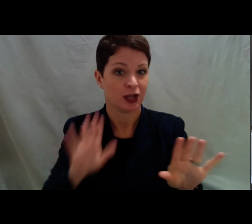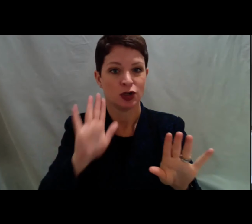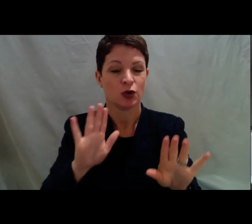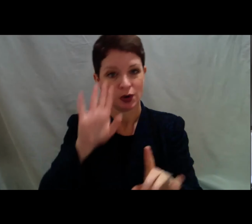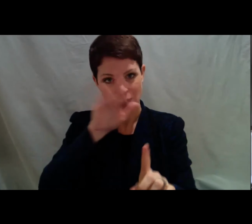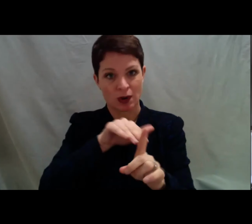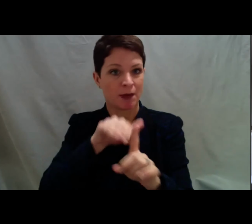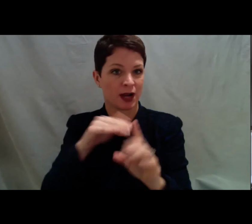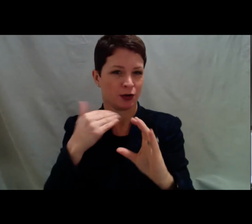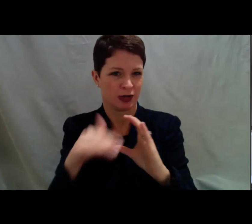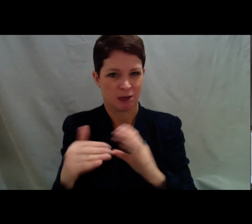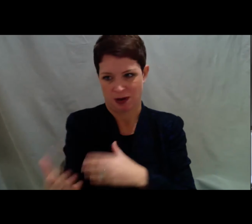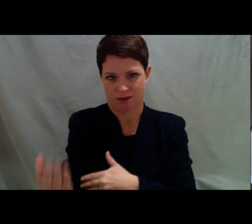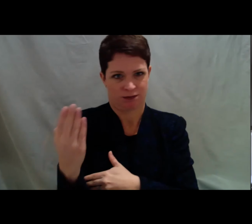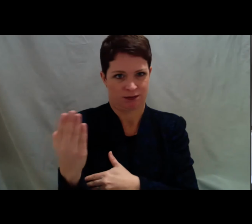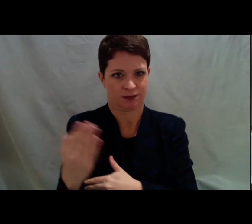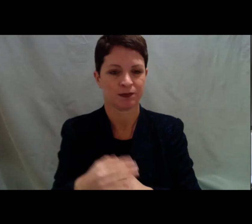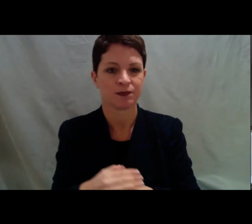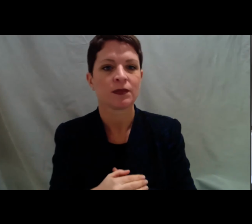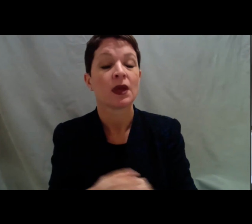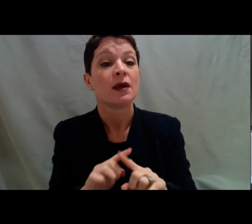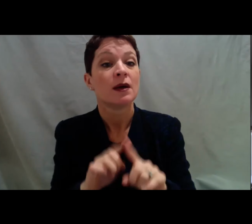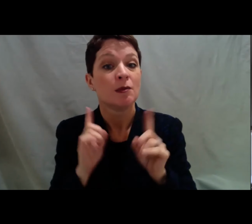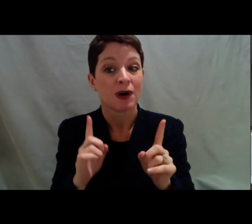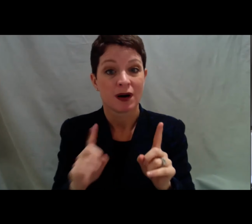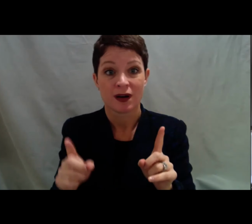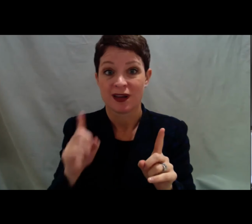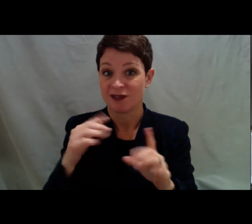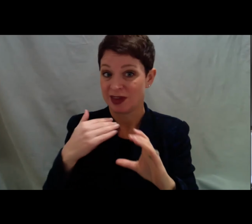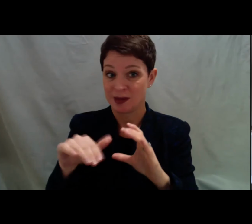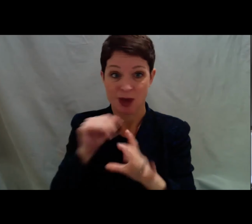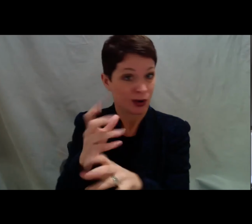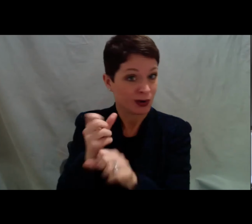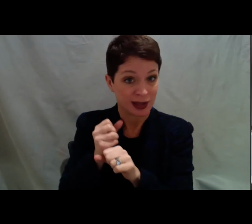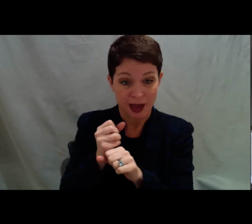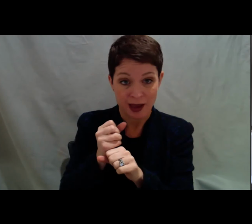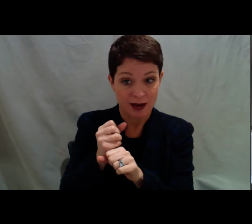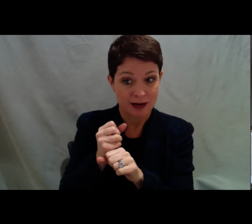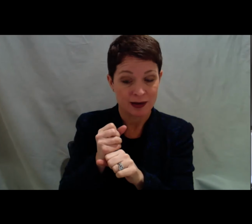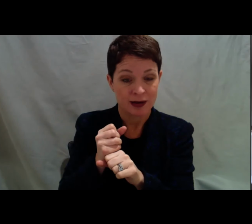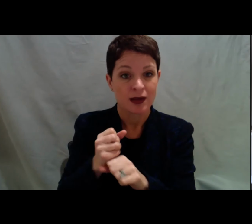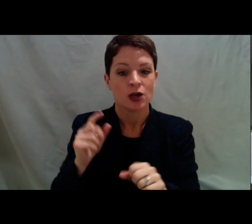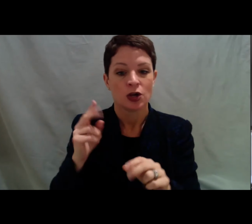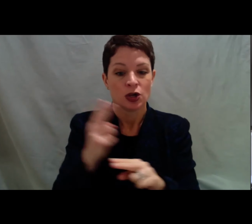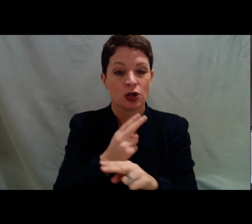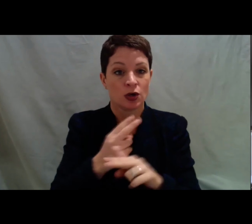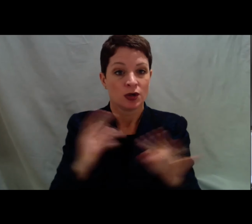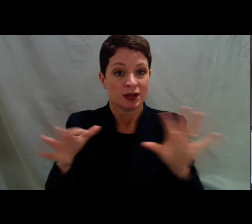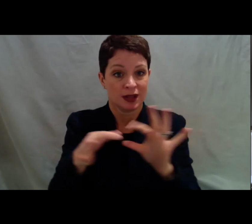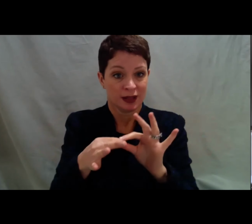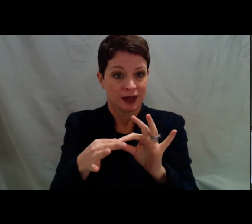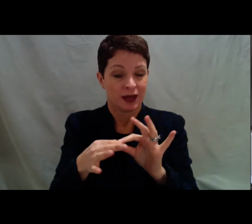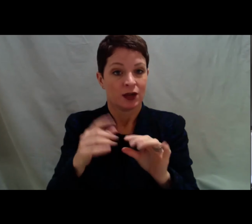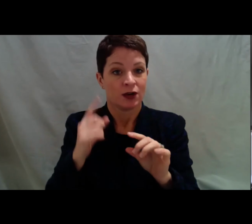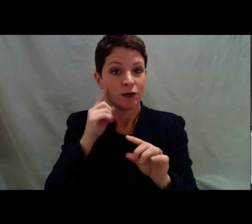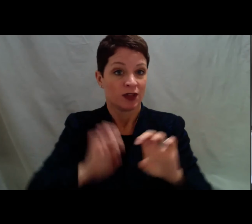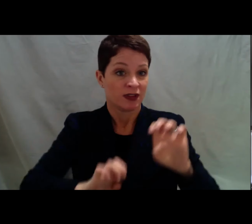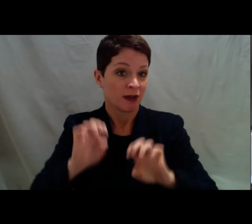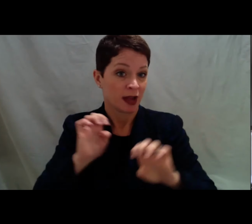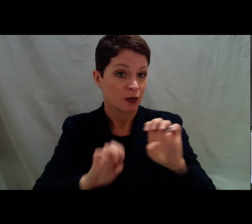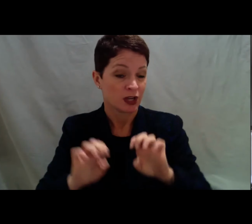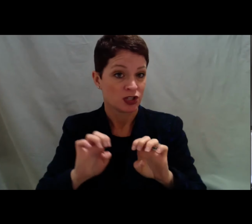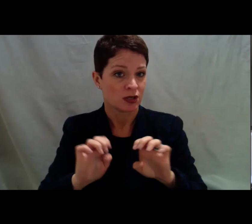reminder email. But if you did not receive this email, please find the link to the evaluation